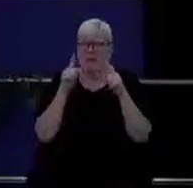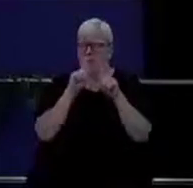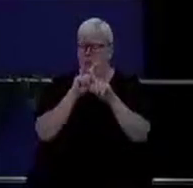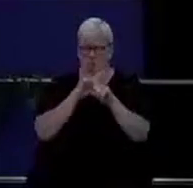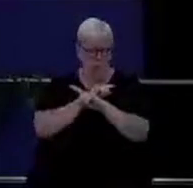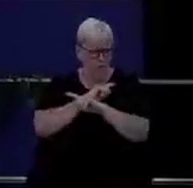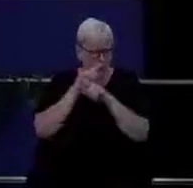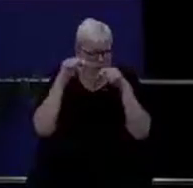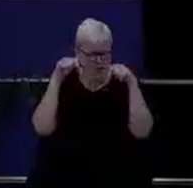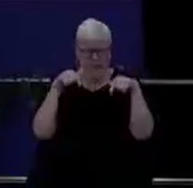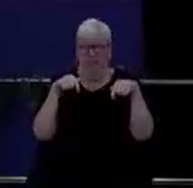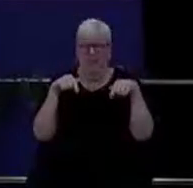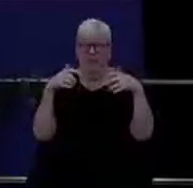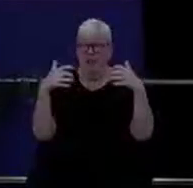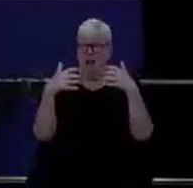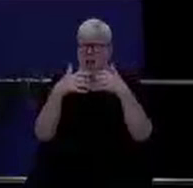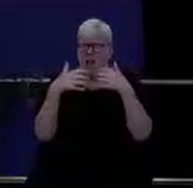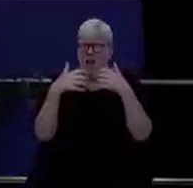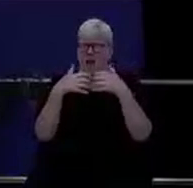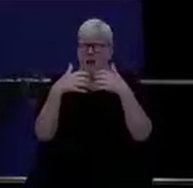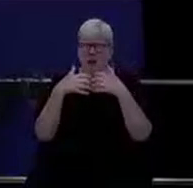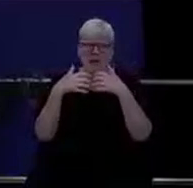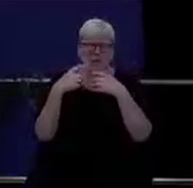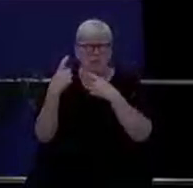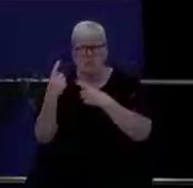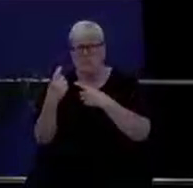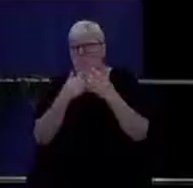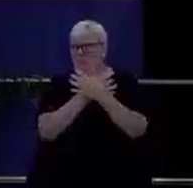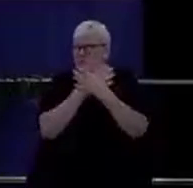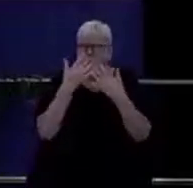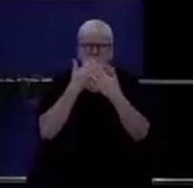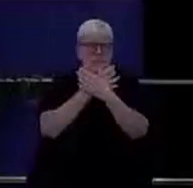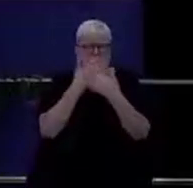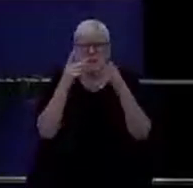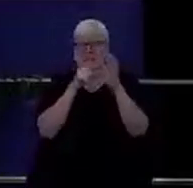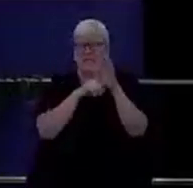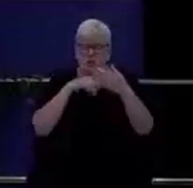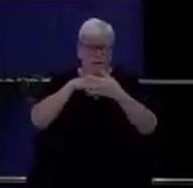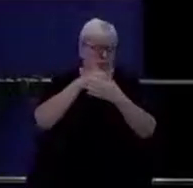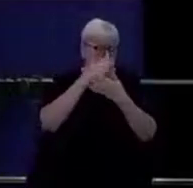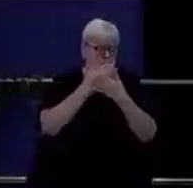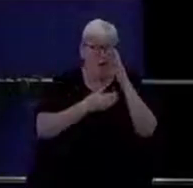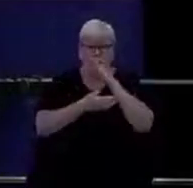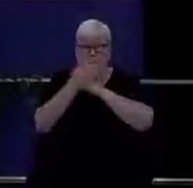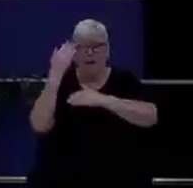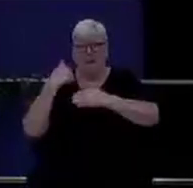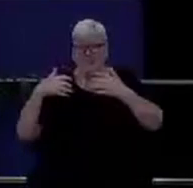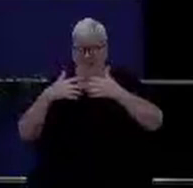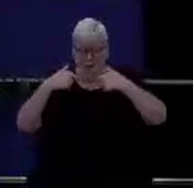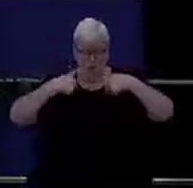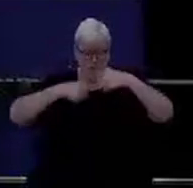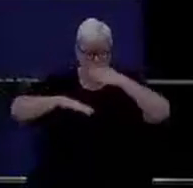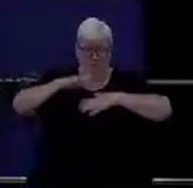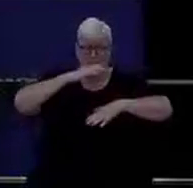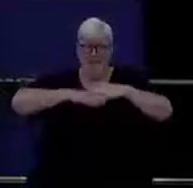together? How, in the light of the hundreds of millions of years of our shared past, should I behave towards